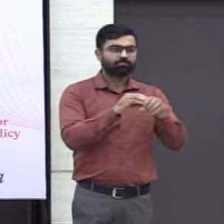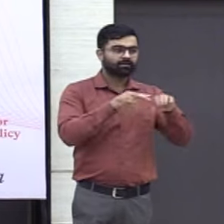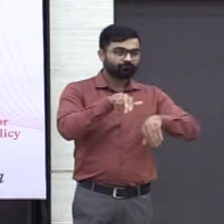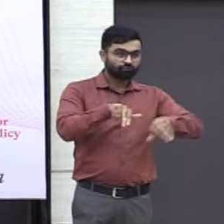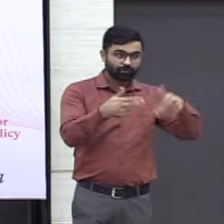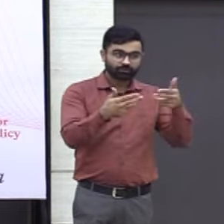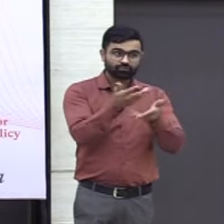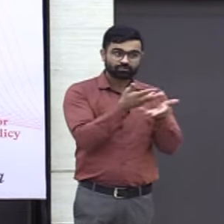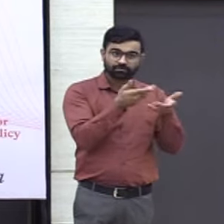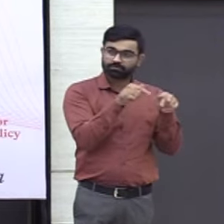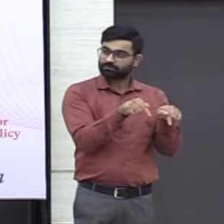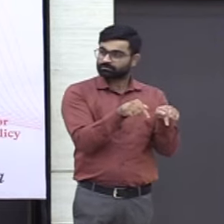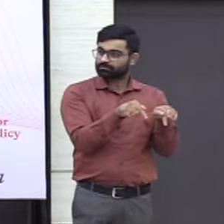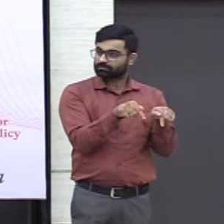conferencing?